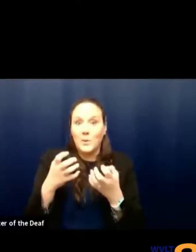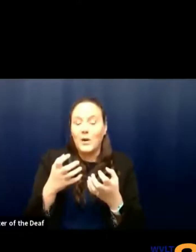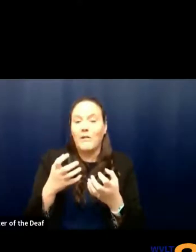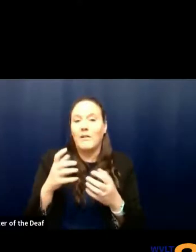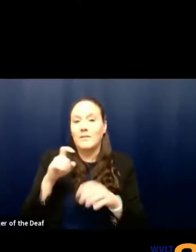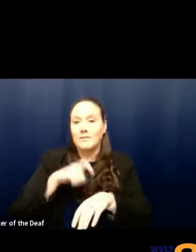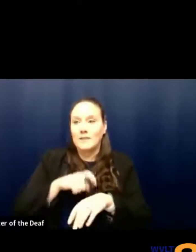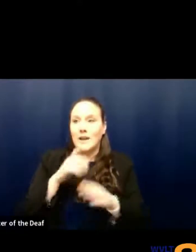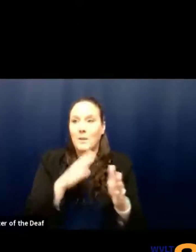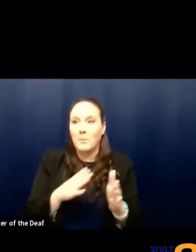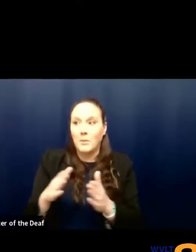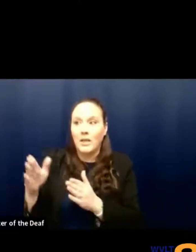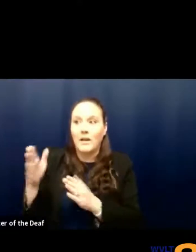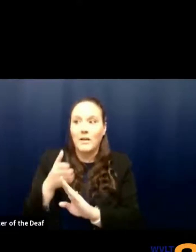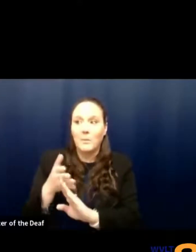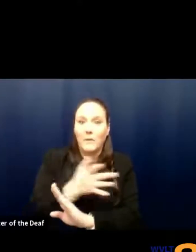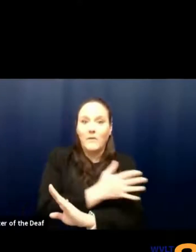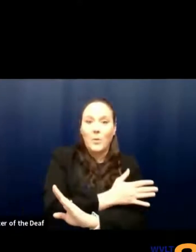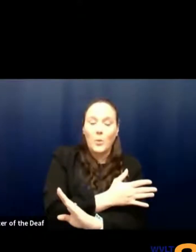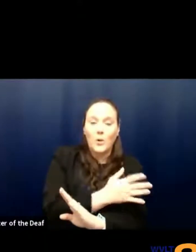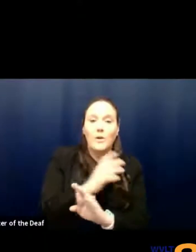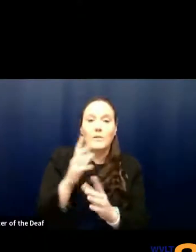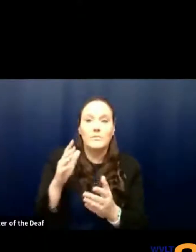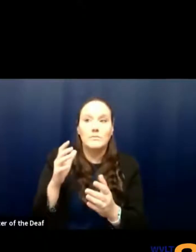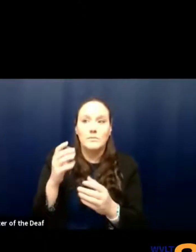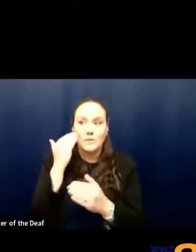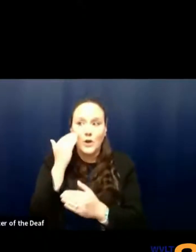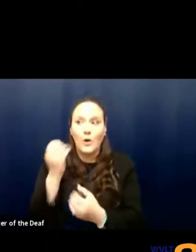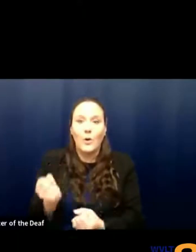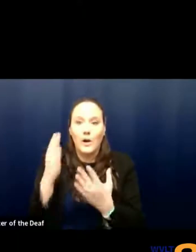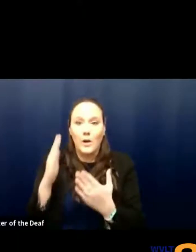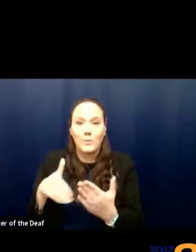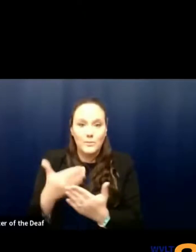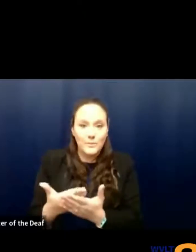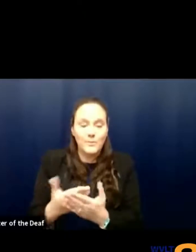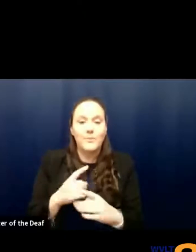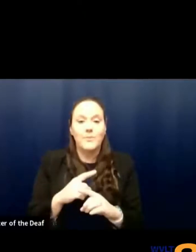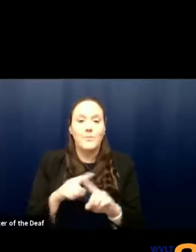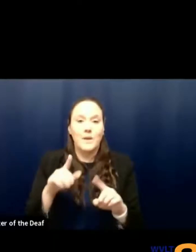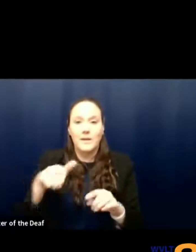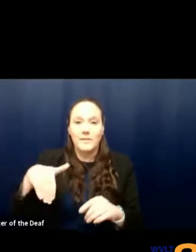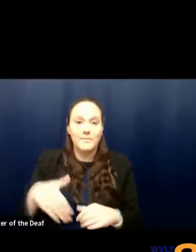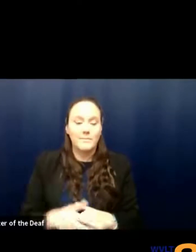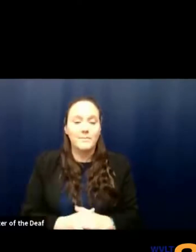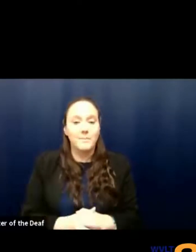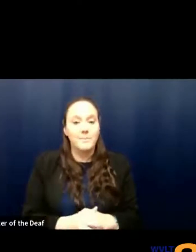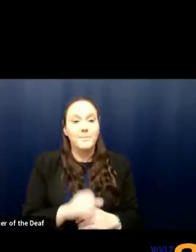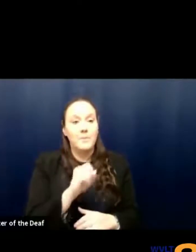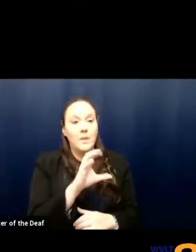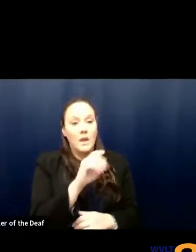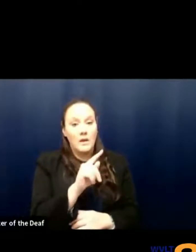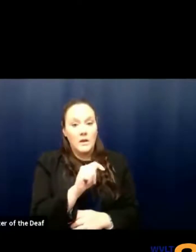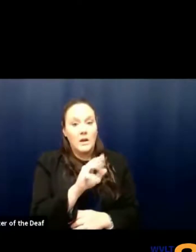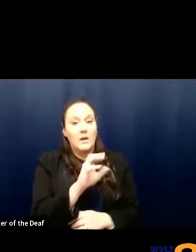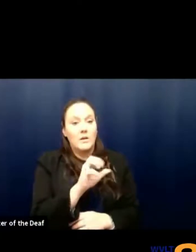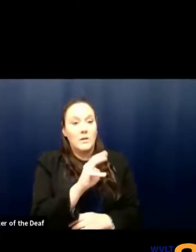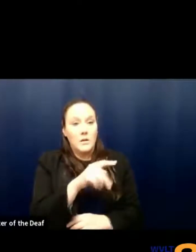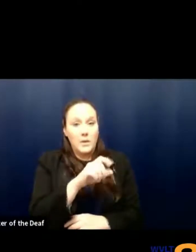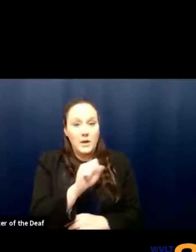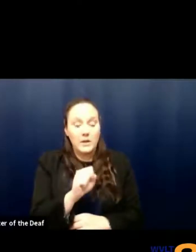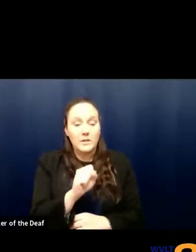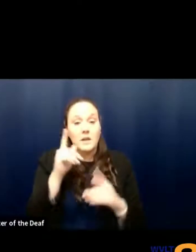amount of doses that we're getting to be able to schedule more efficiently. From Scott with Compass, in anticipation of